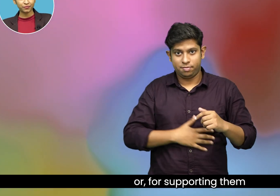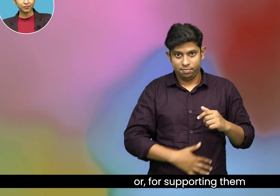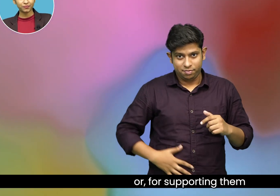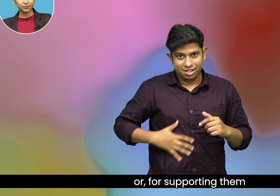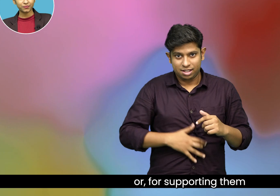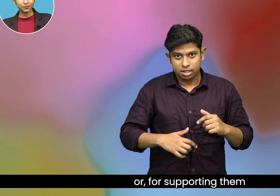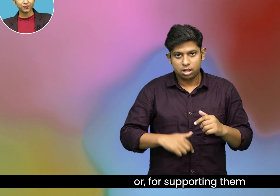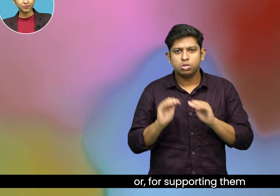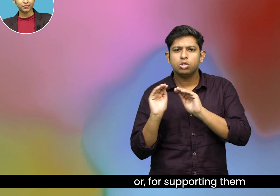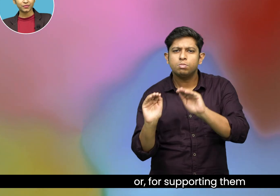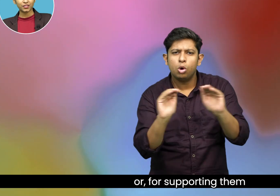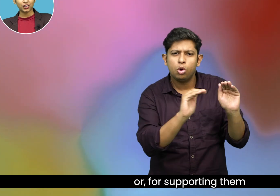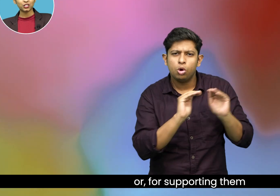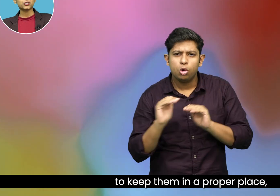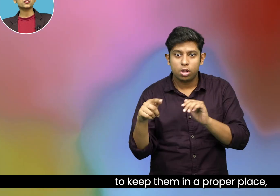them